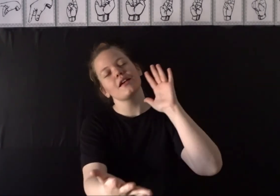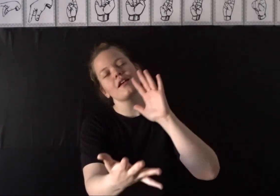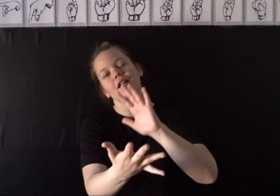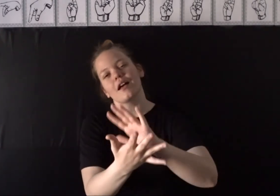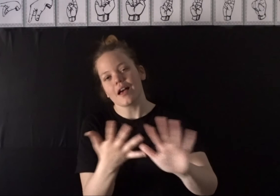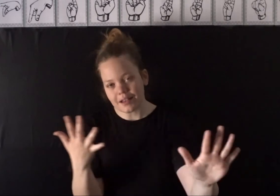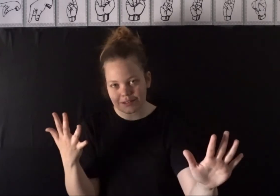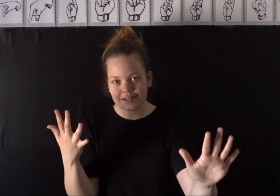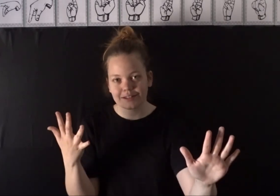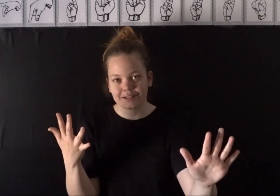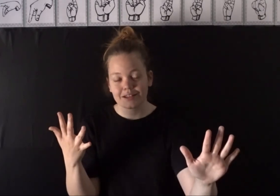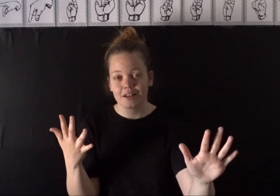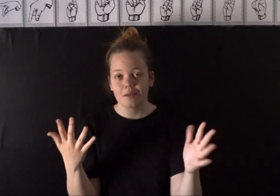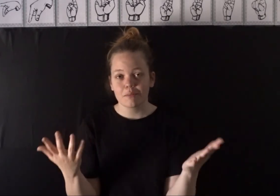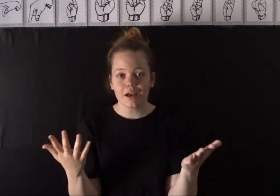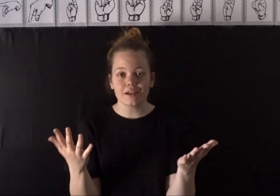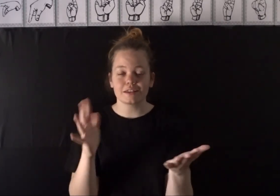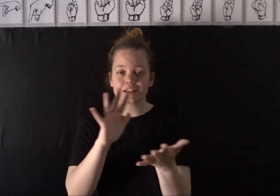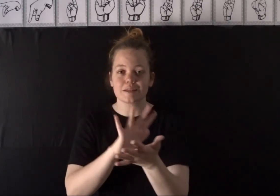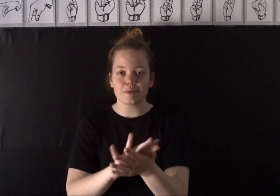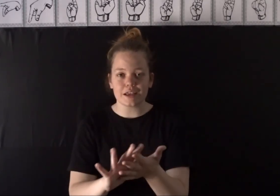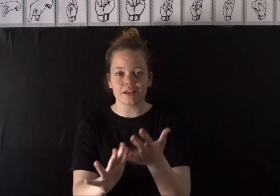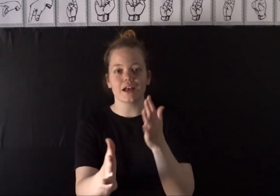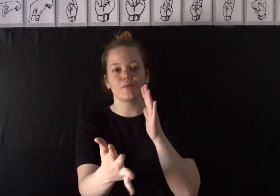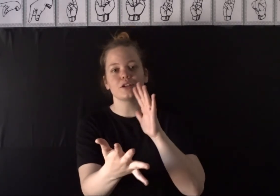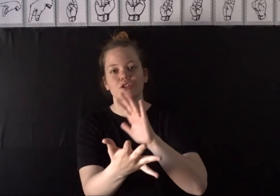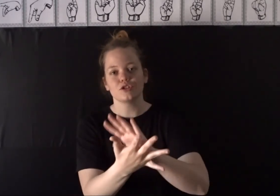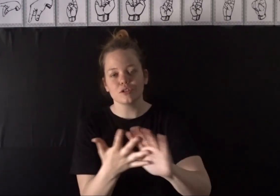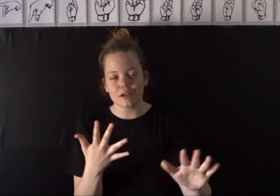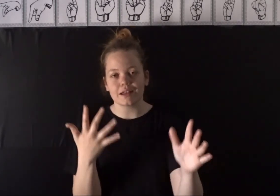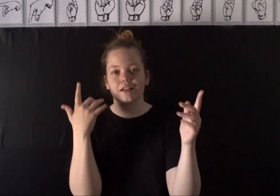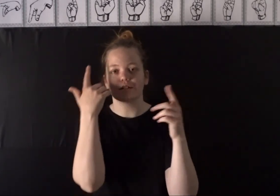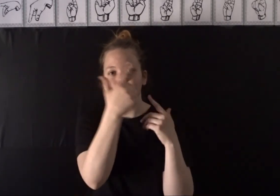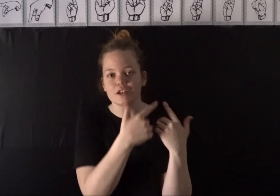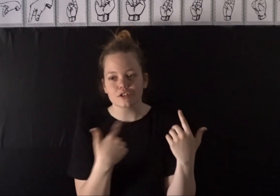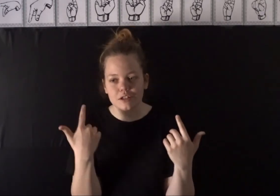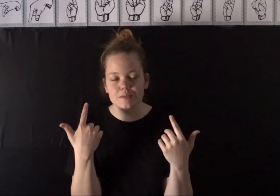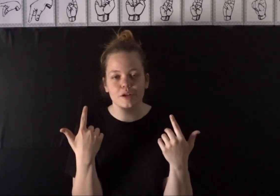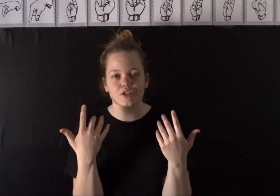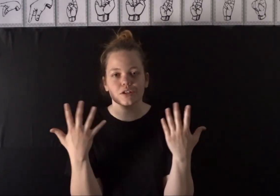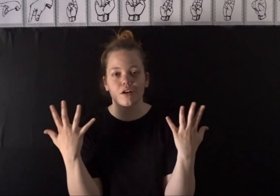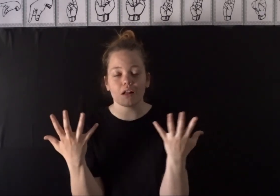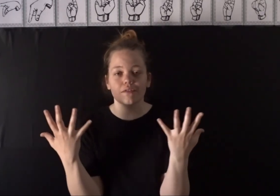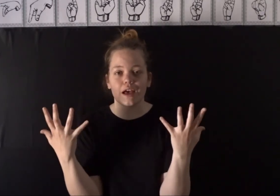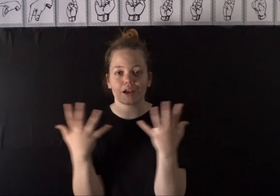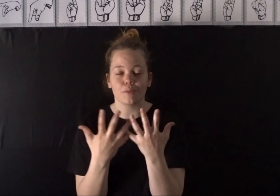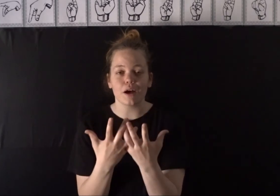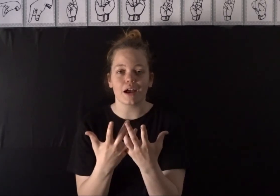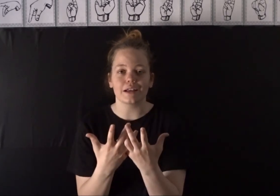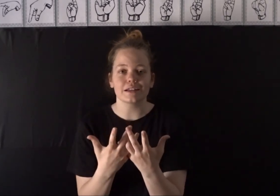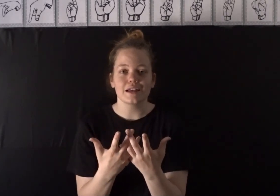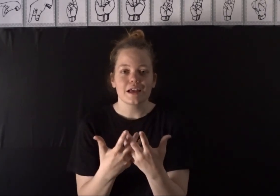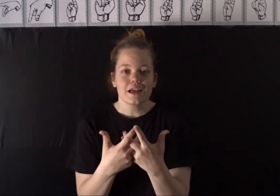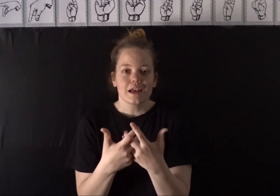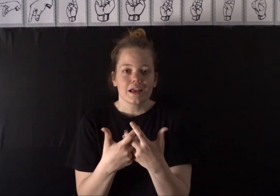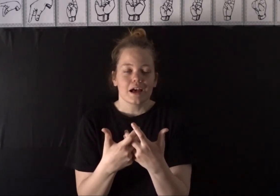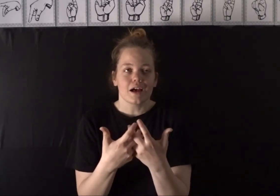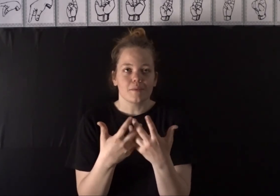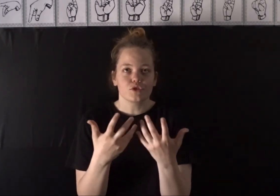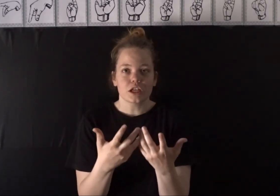The end. But the speed at which you do it and your facial expression and all of that combined